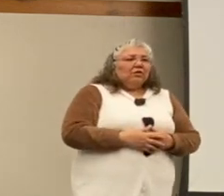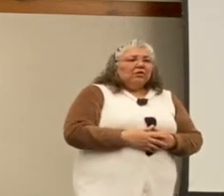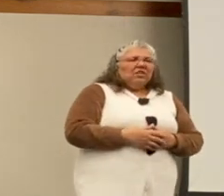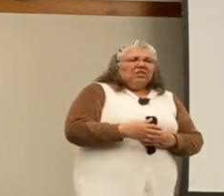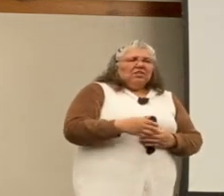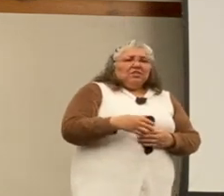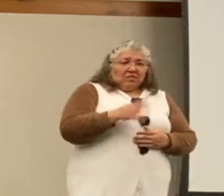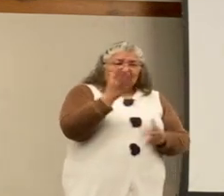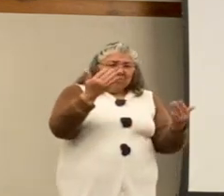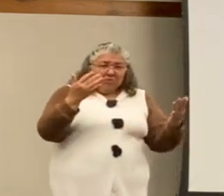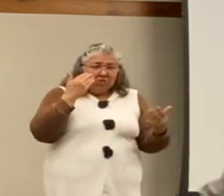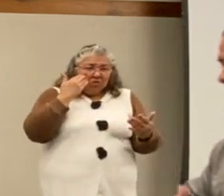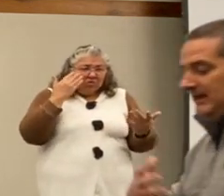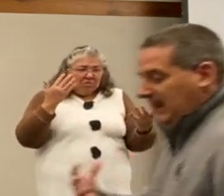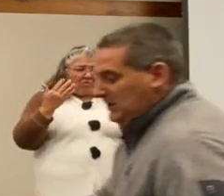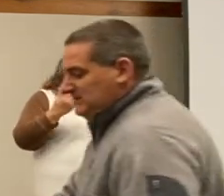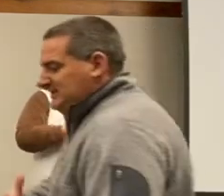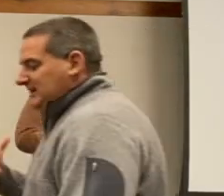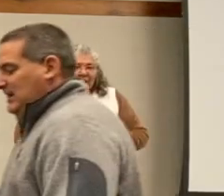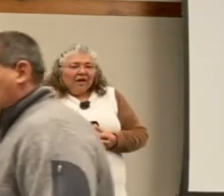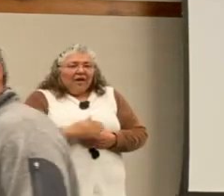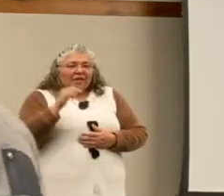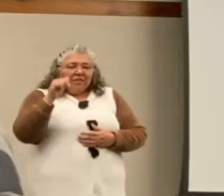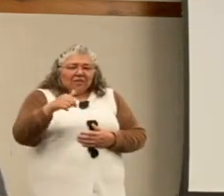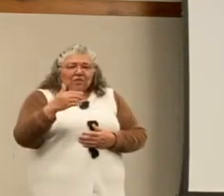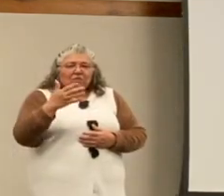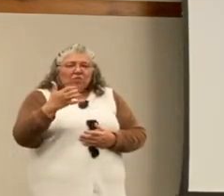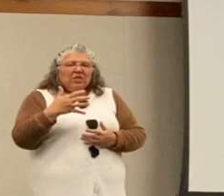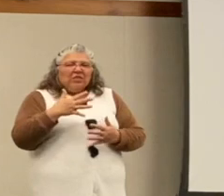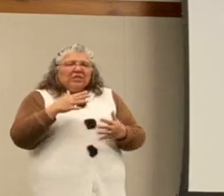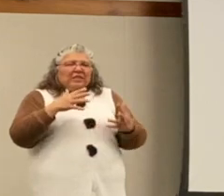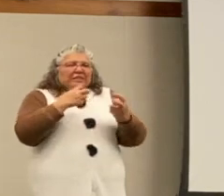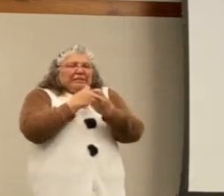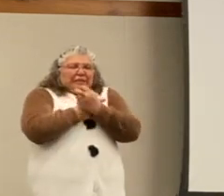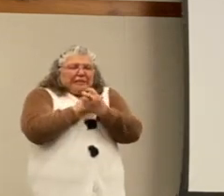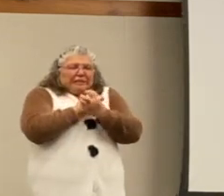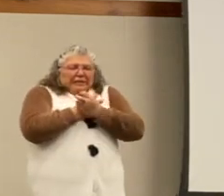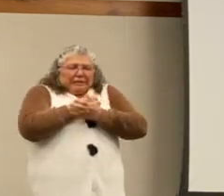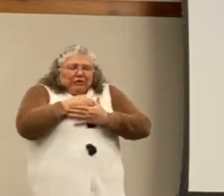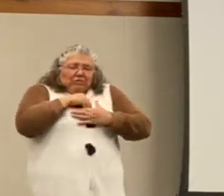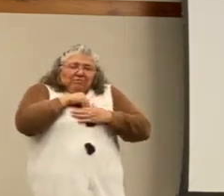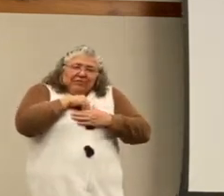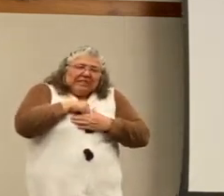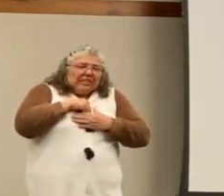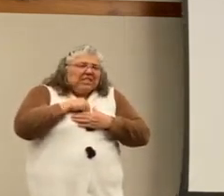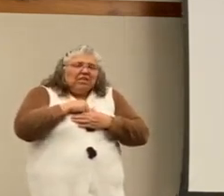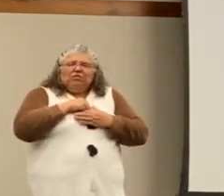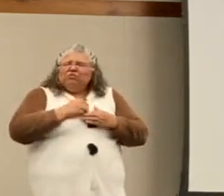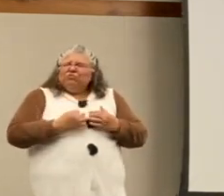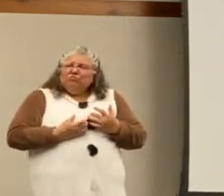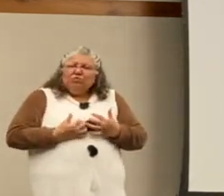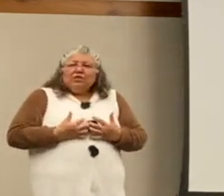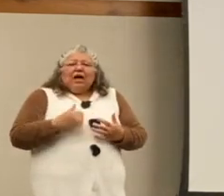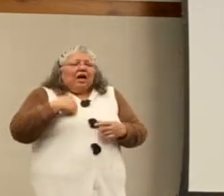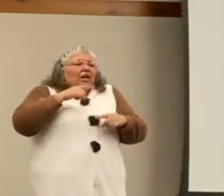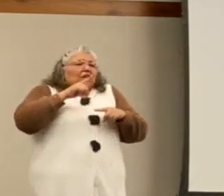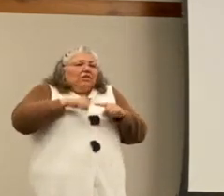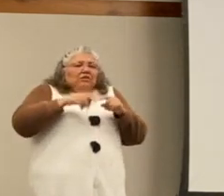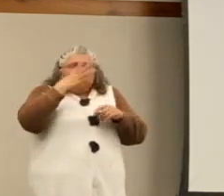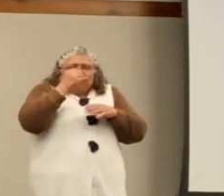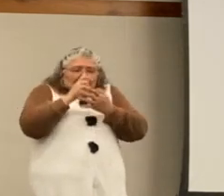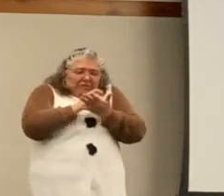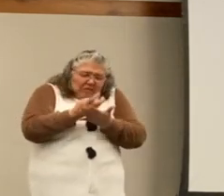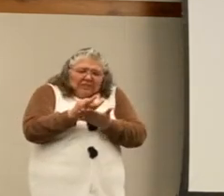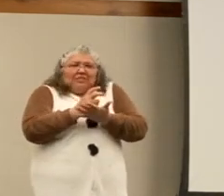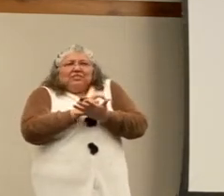Come on. And it was poisoning me on the inside. To the point where I couldn't sleep at night.